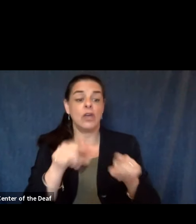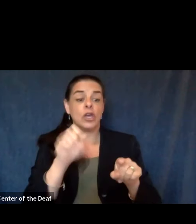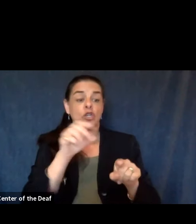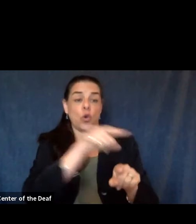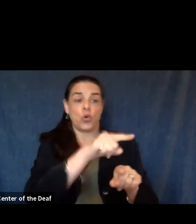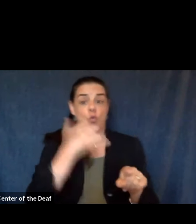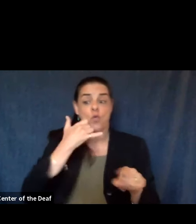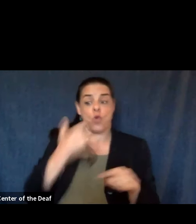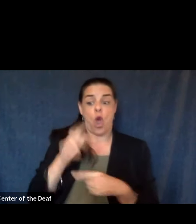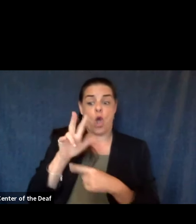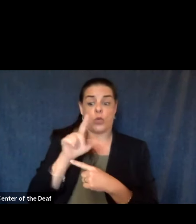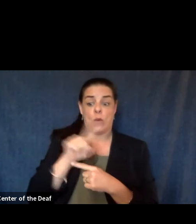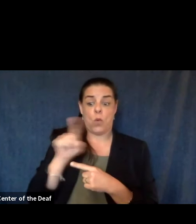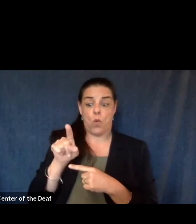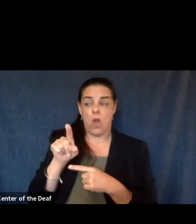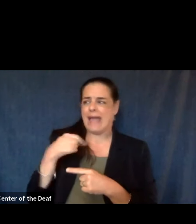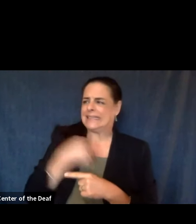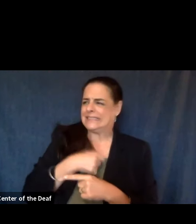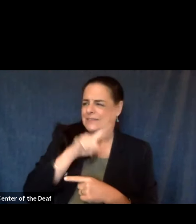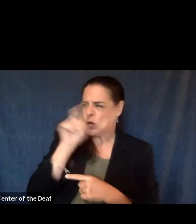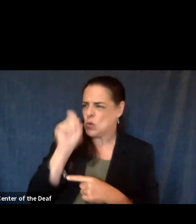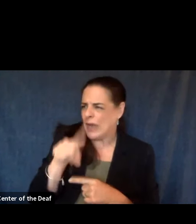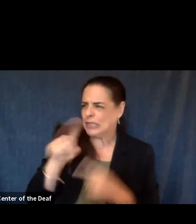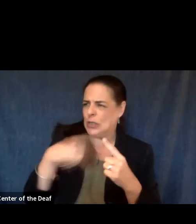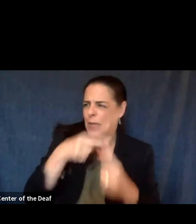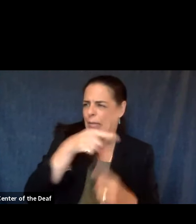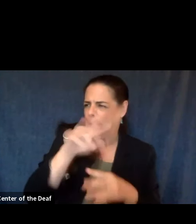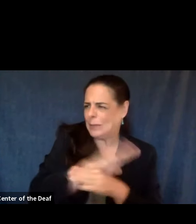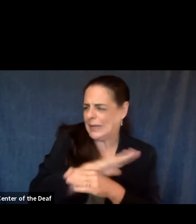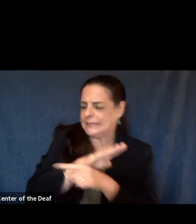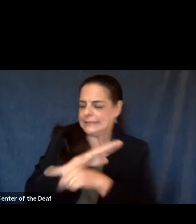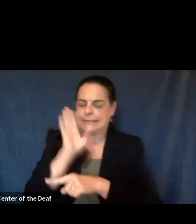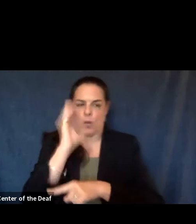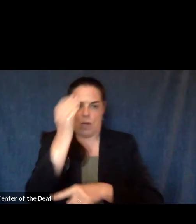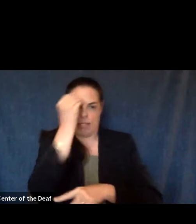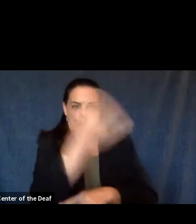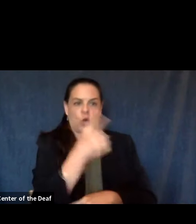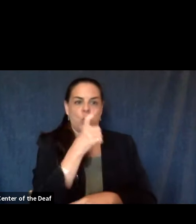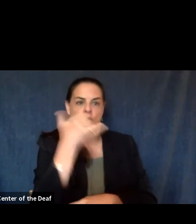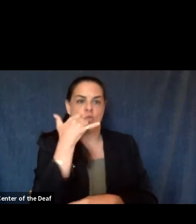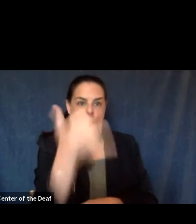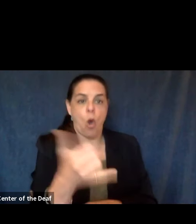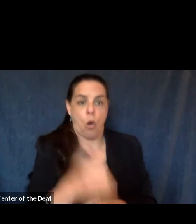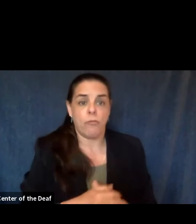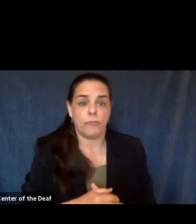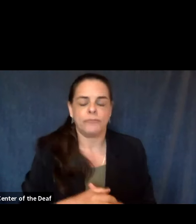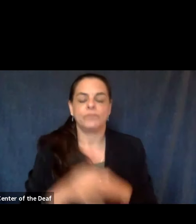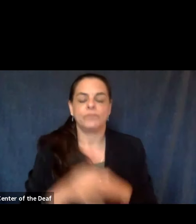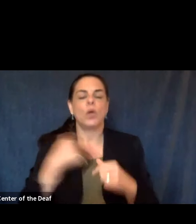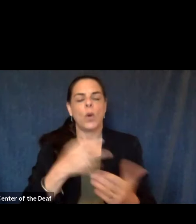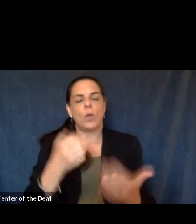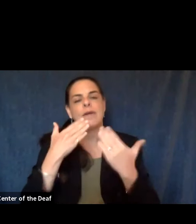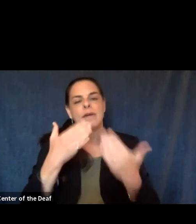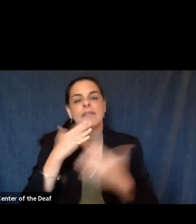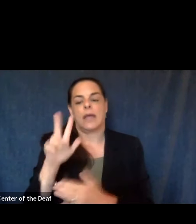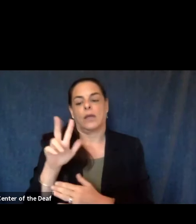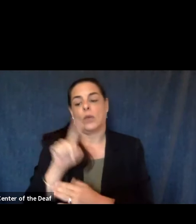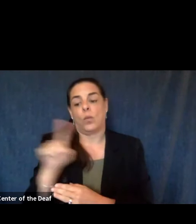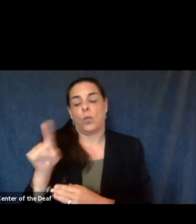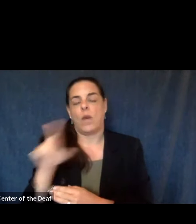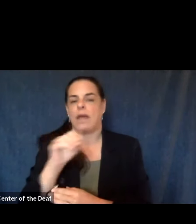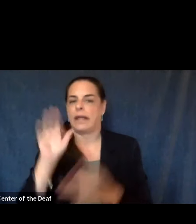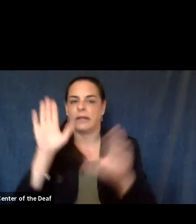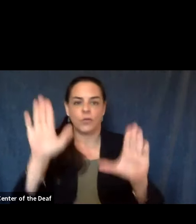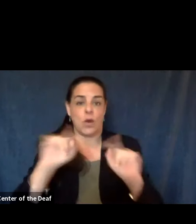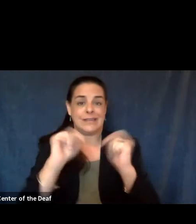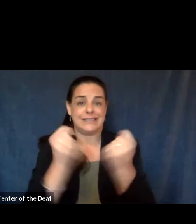call 311 first. Once again, we want to express our gratitude to 311 and to the amazing team answering questions